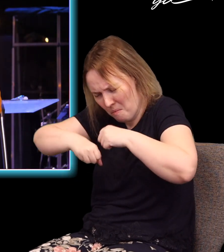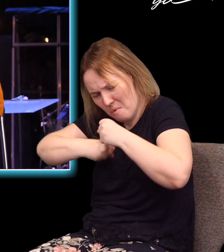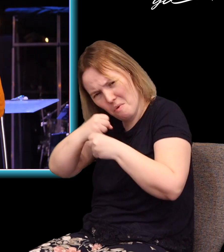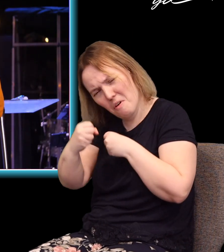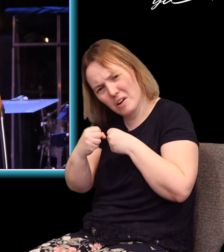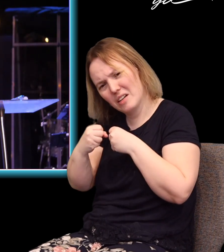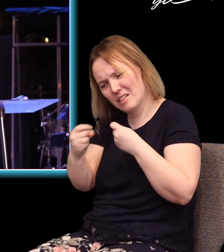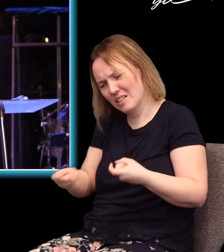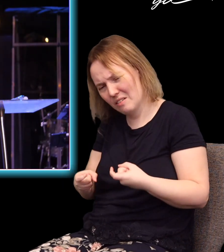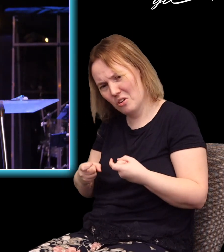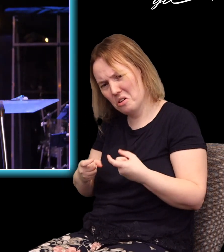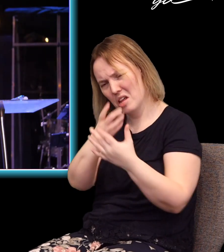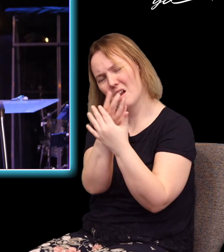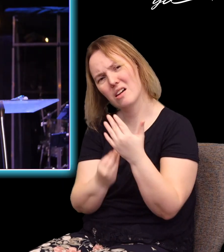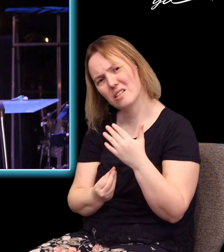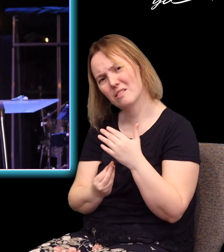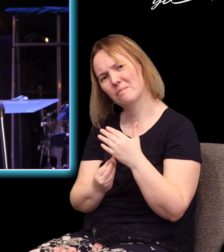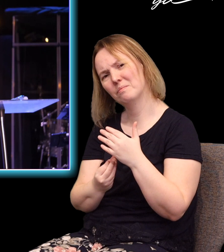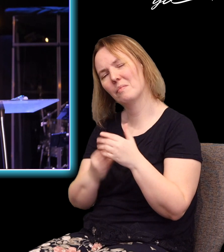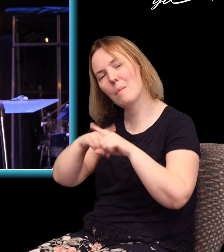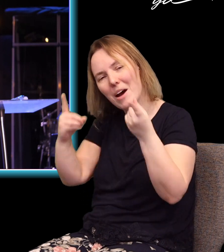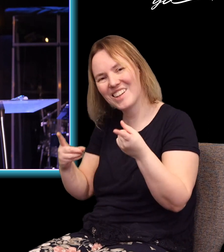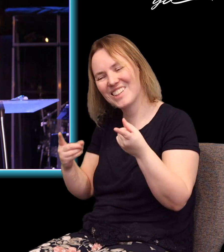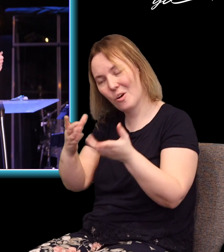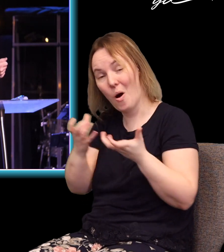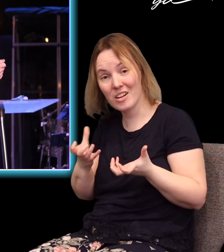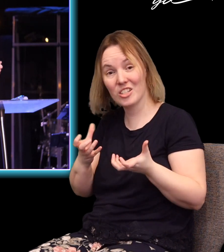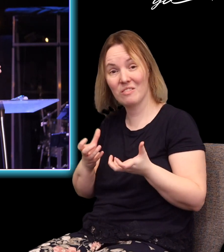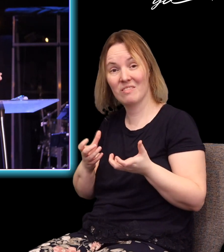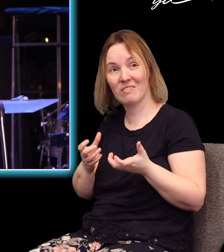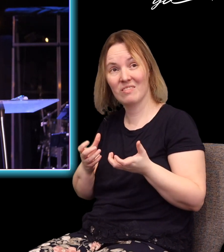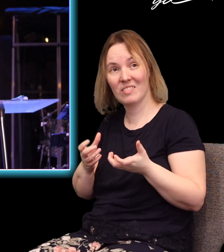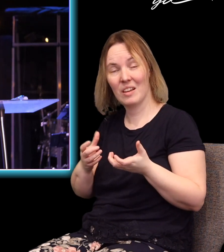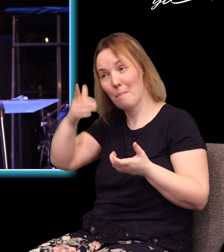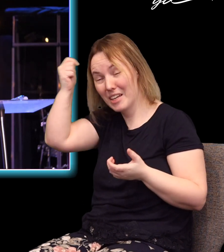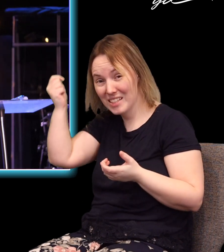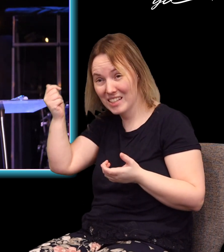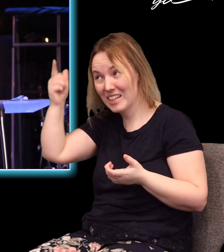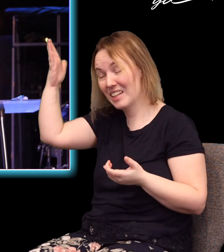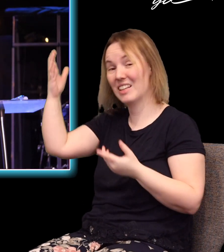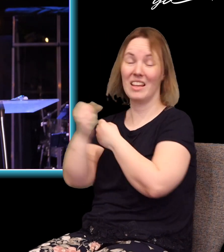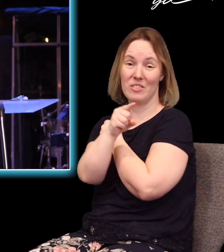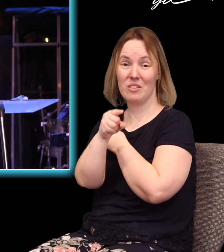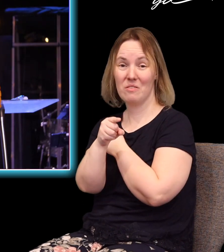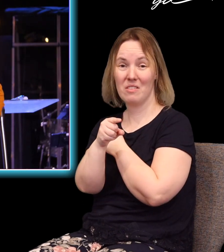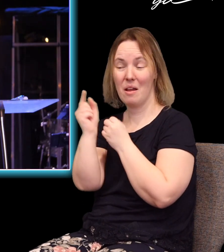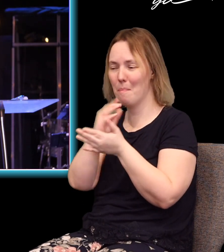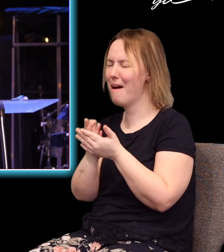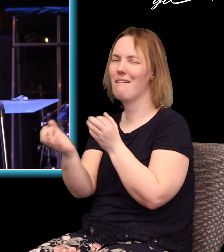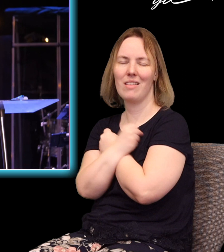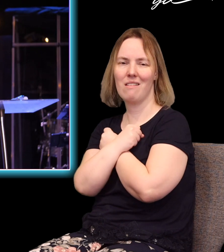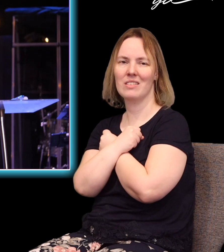sinful, and you're lost. But he wanted you because he loves you. And part